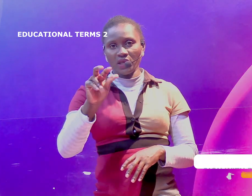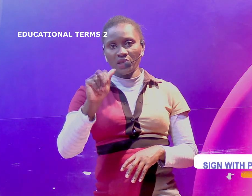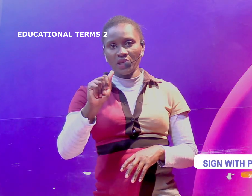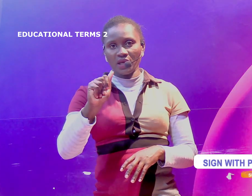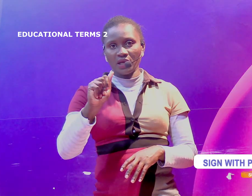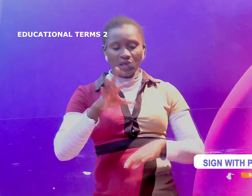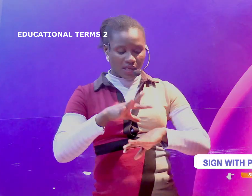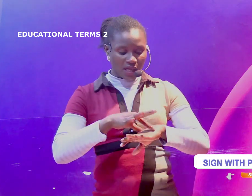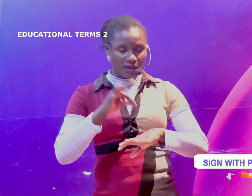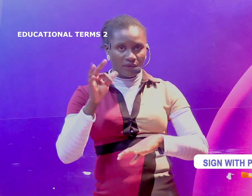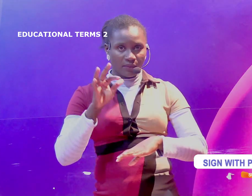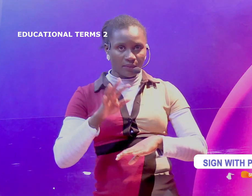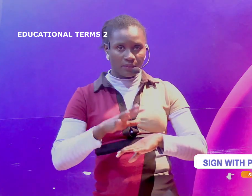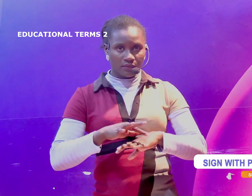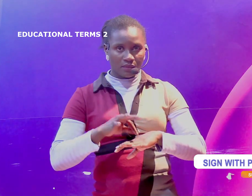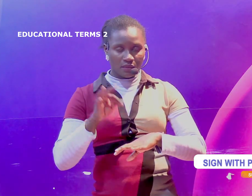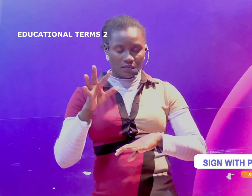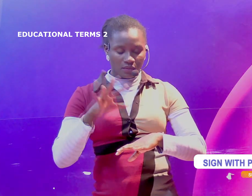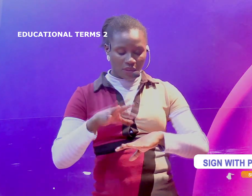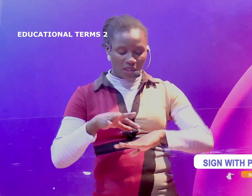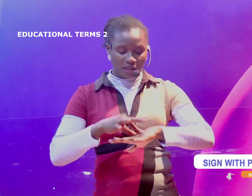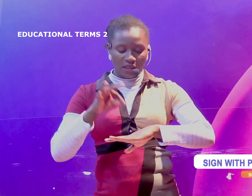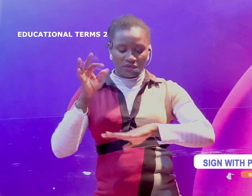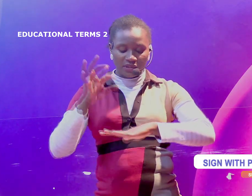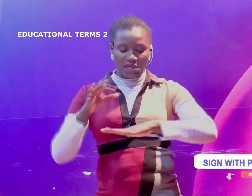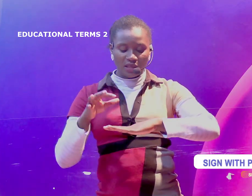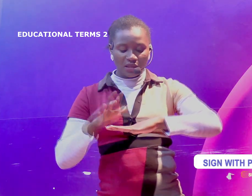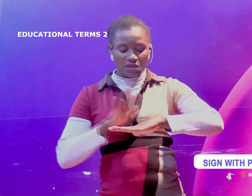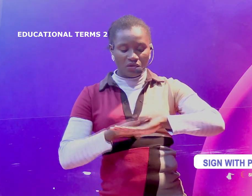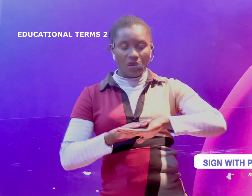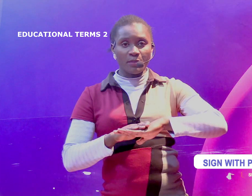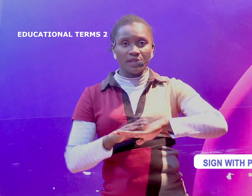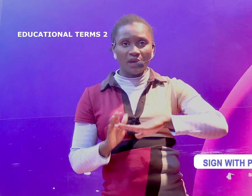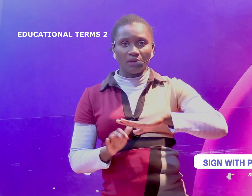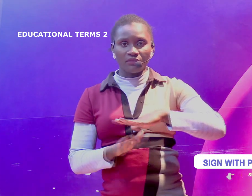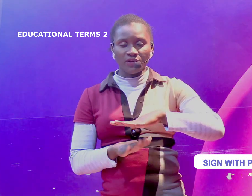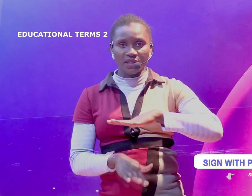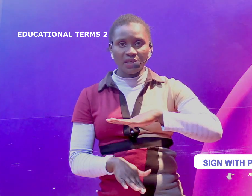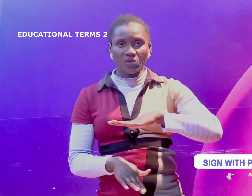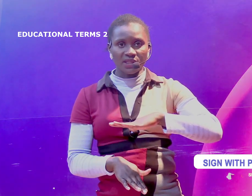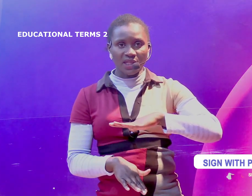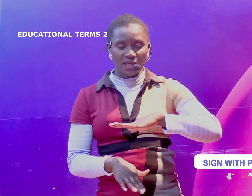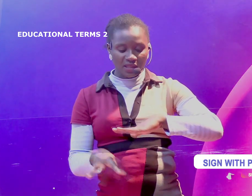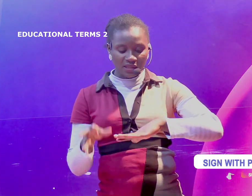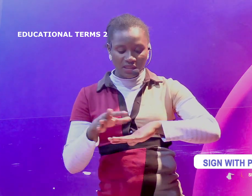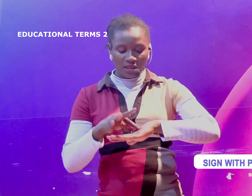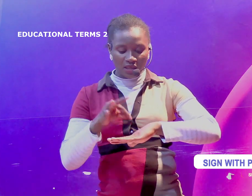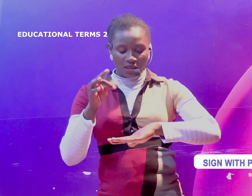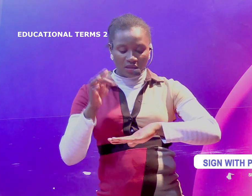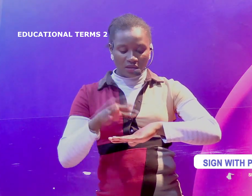L-A-V-A, lava. And then you sign your open palm facing downwards like this, and then you